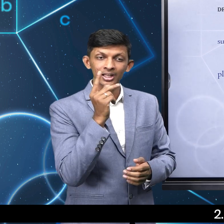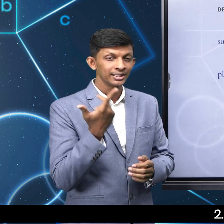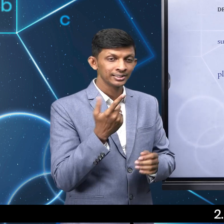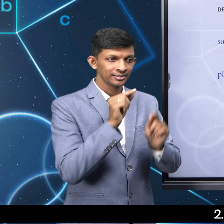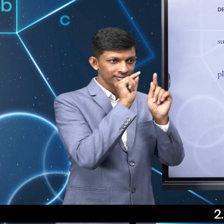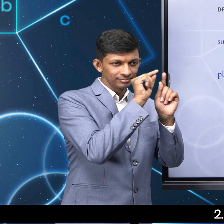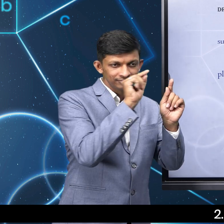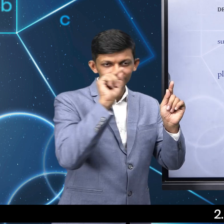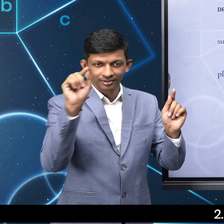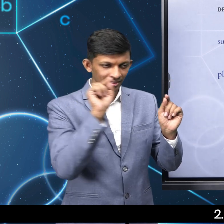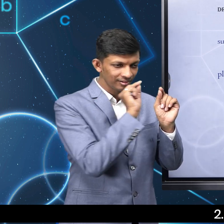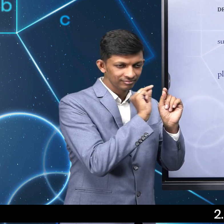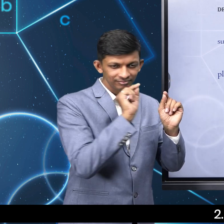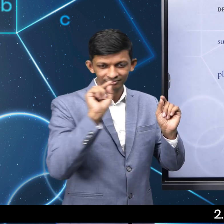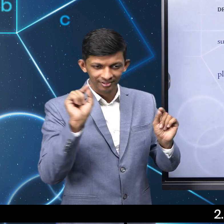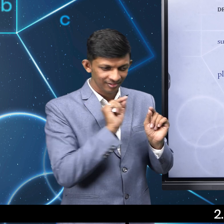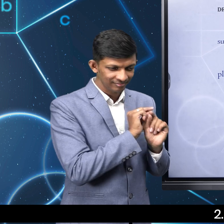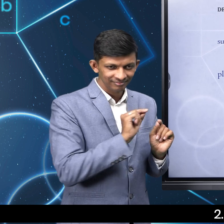Second is isometric sketch.